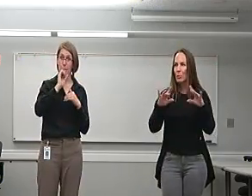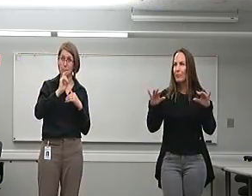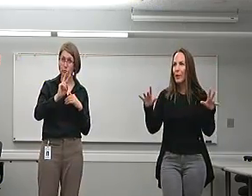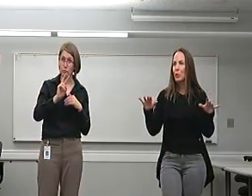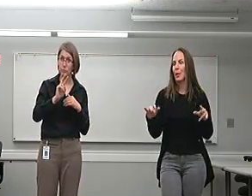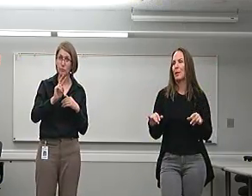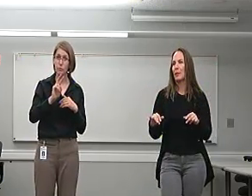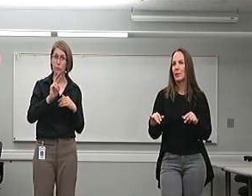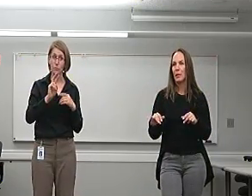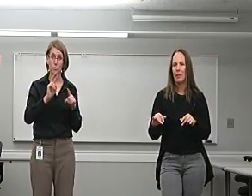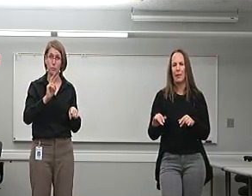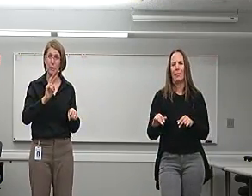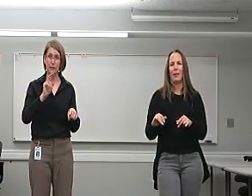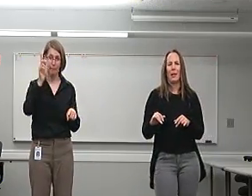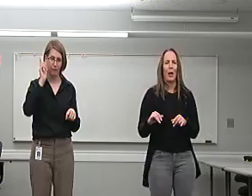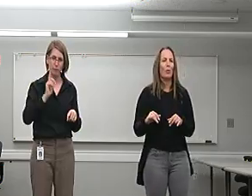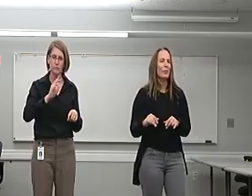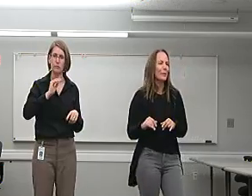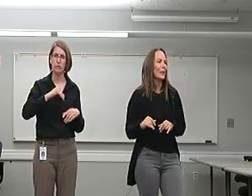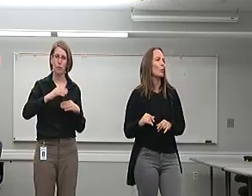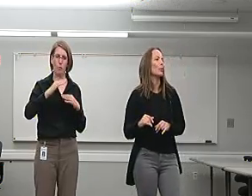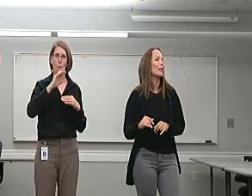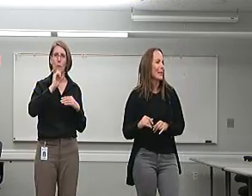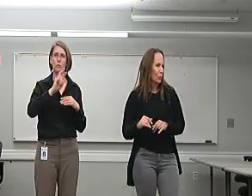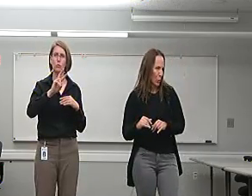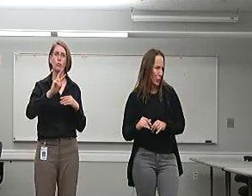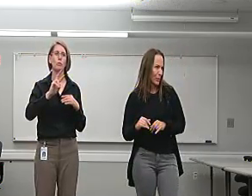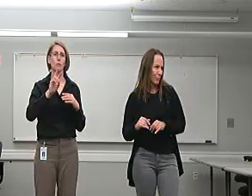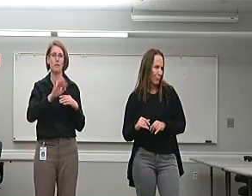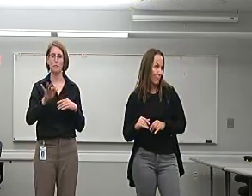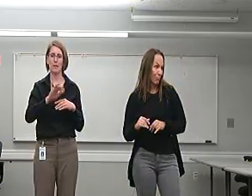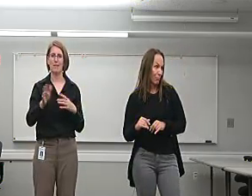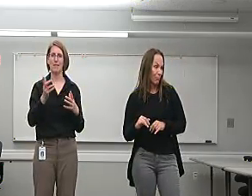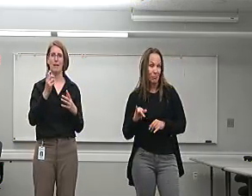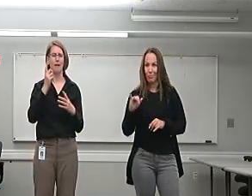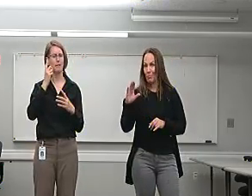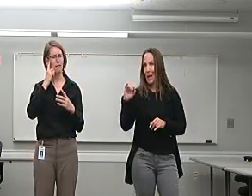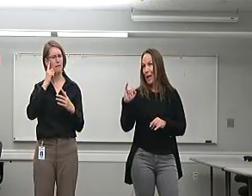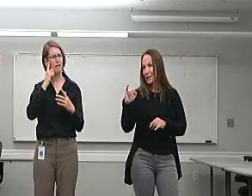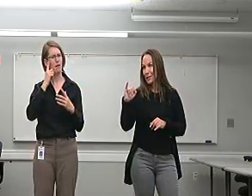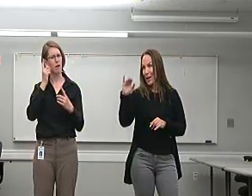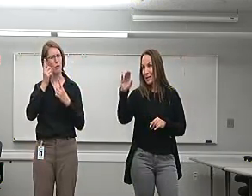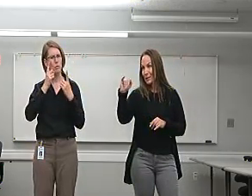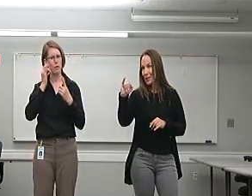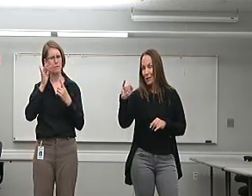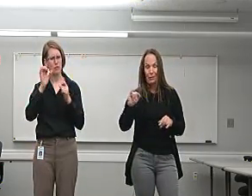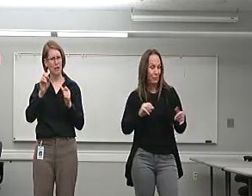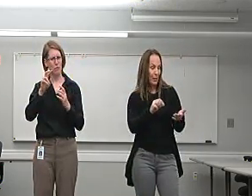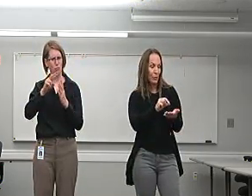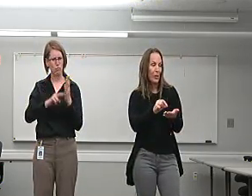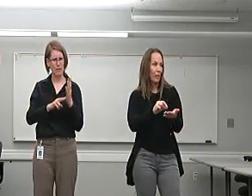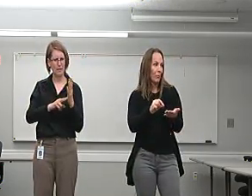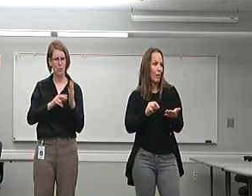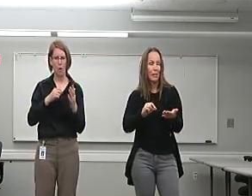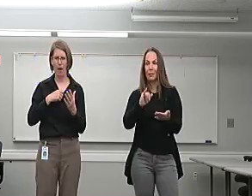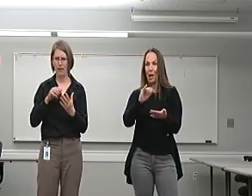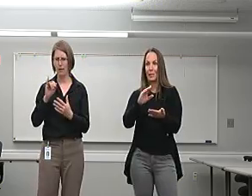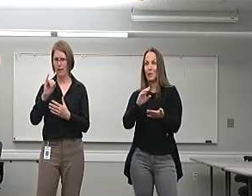things, I thought, I wonder if Leah can read these words. Ice, I-C-E. I write it down,